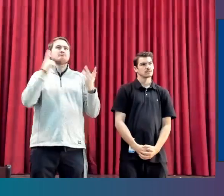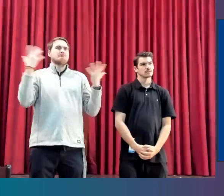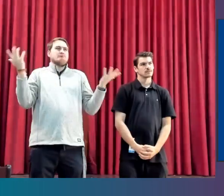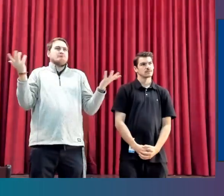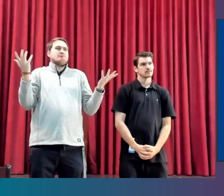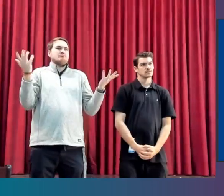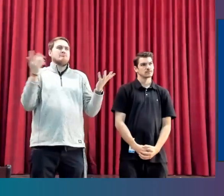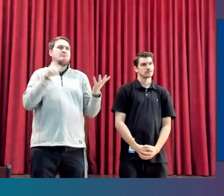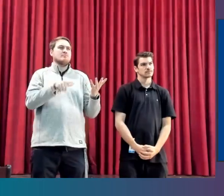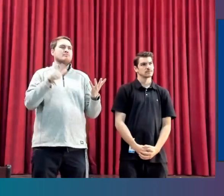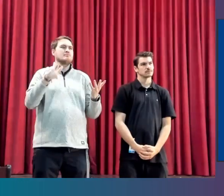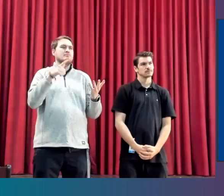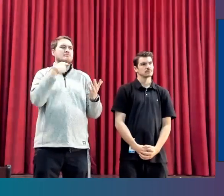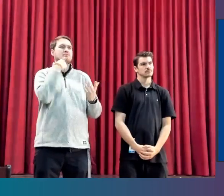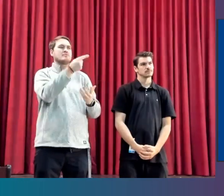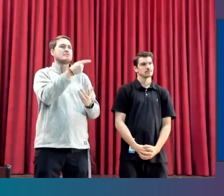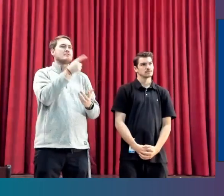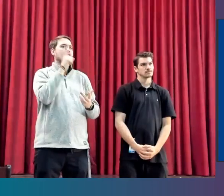noise